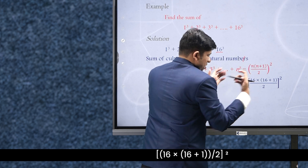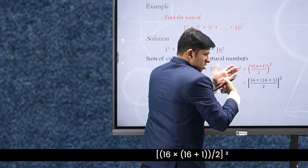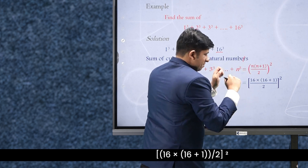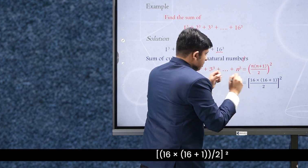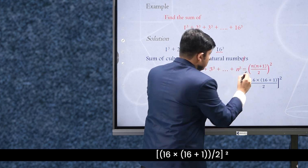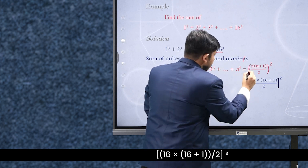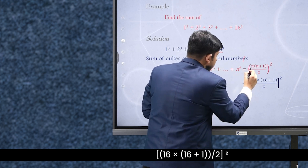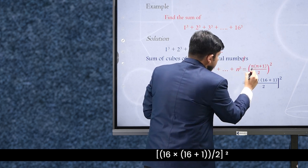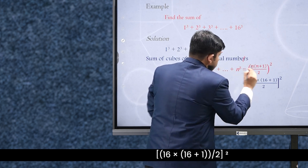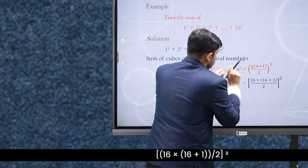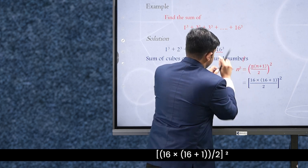by 2 whole square,